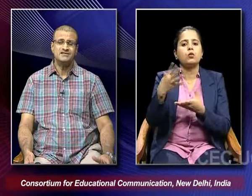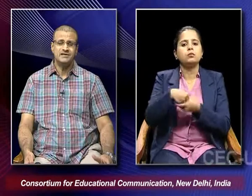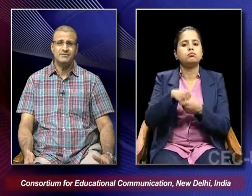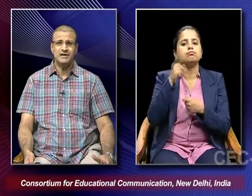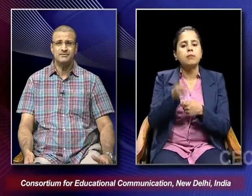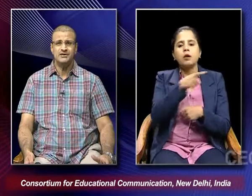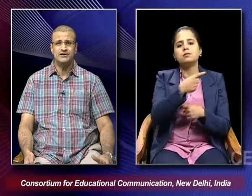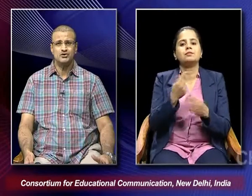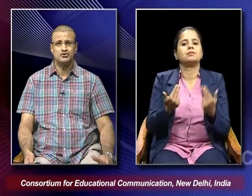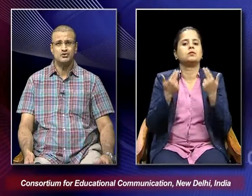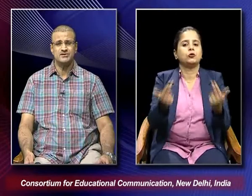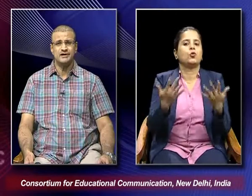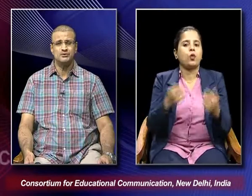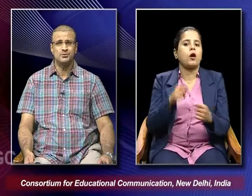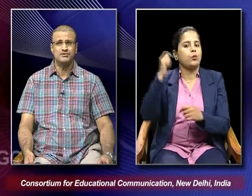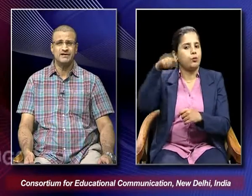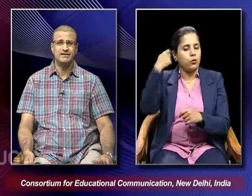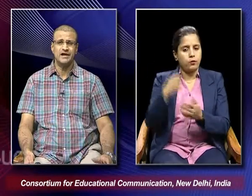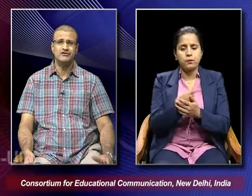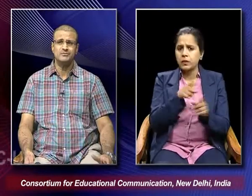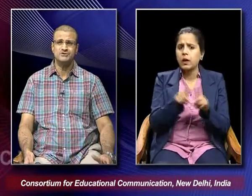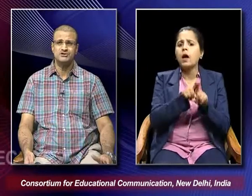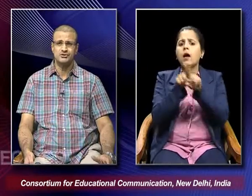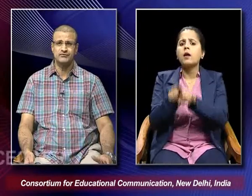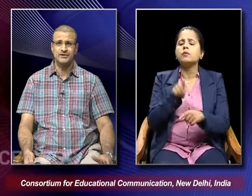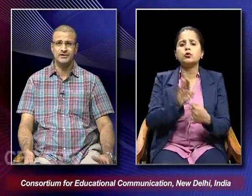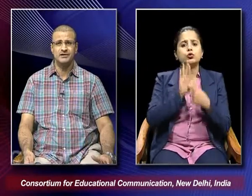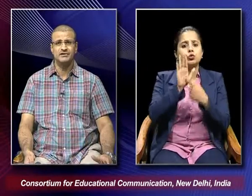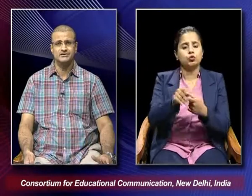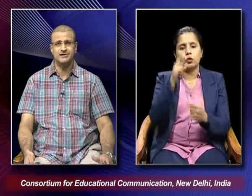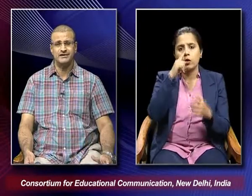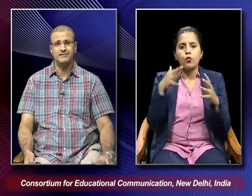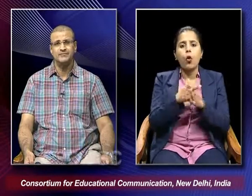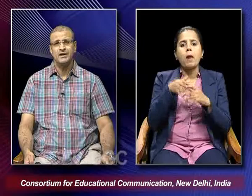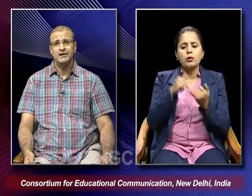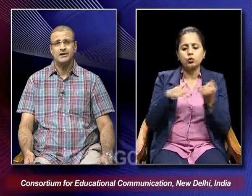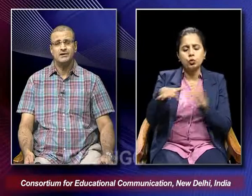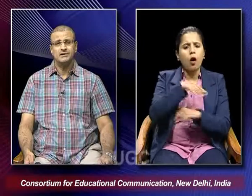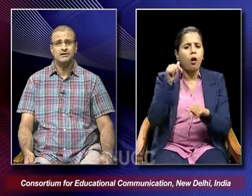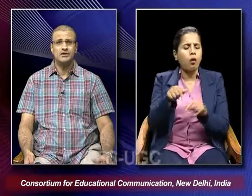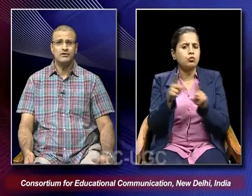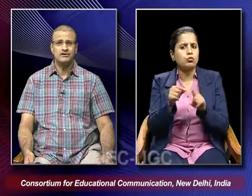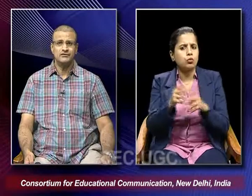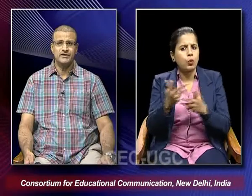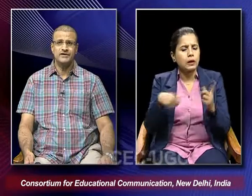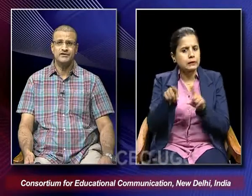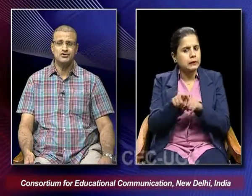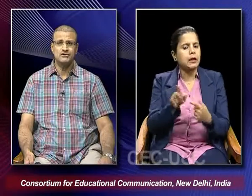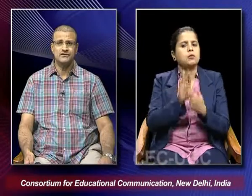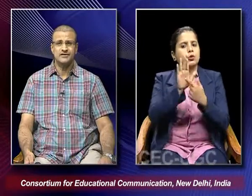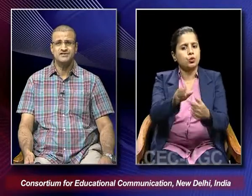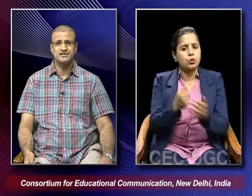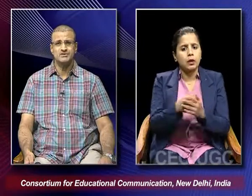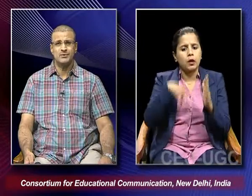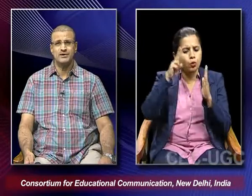at the same time, he is also trying to portray the kind of position of women in the society. In the context of readings or